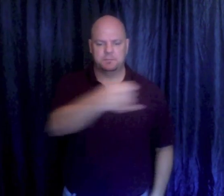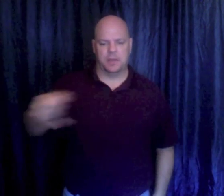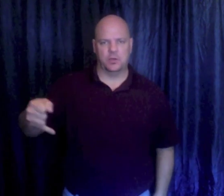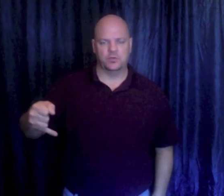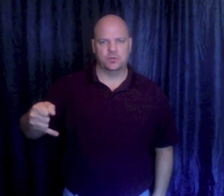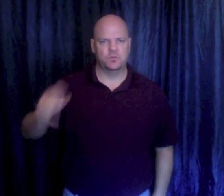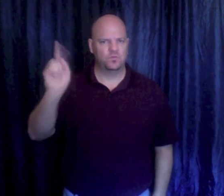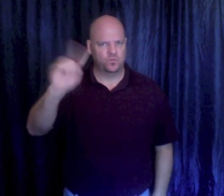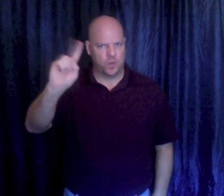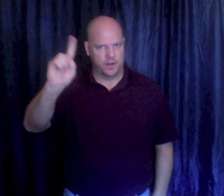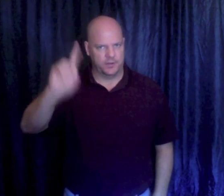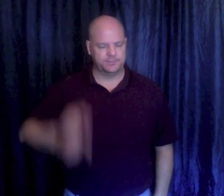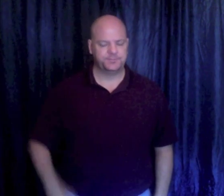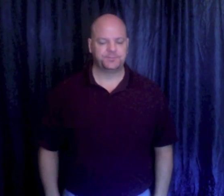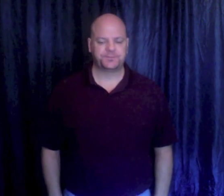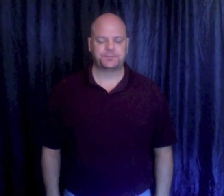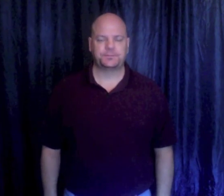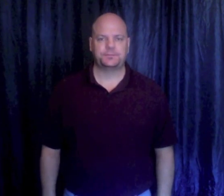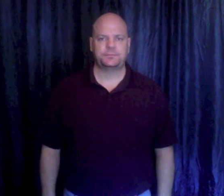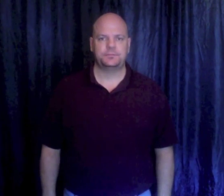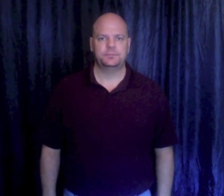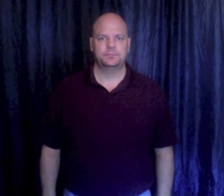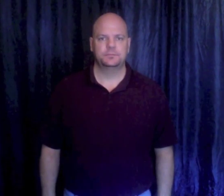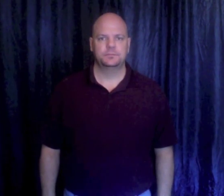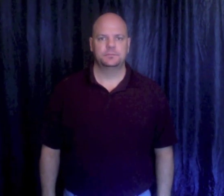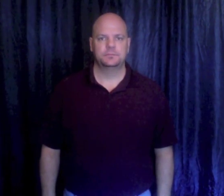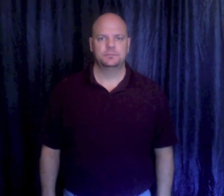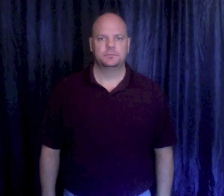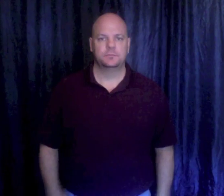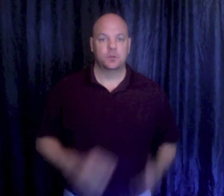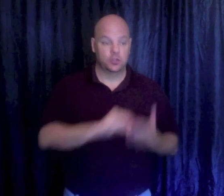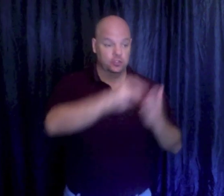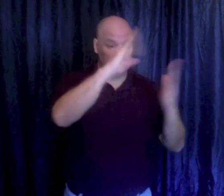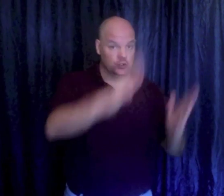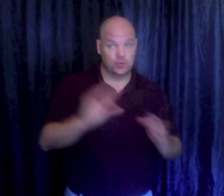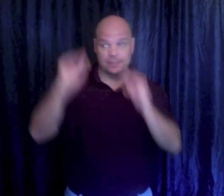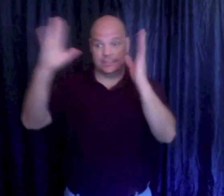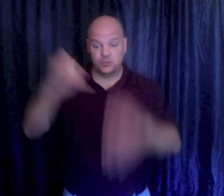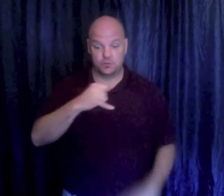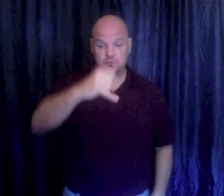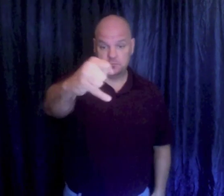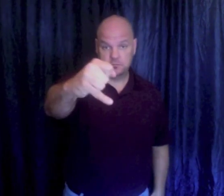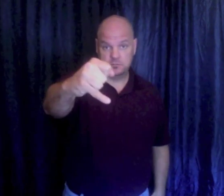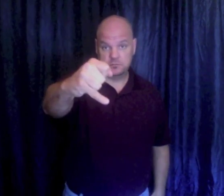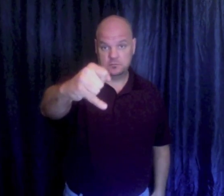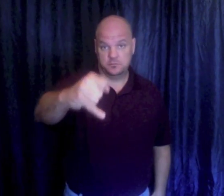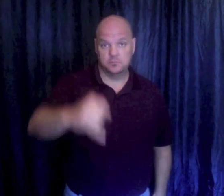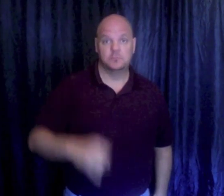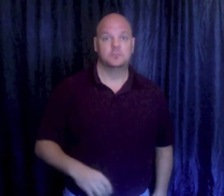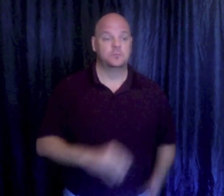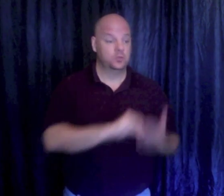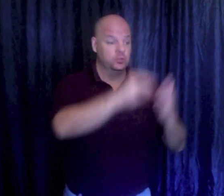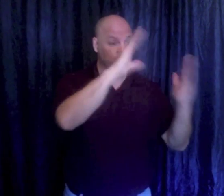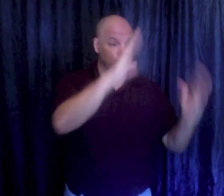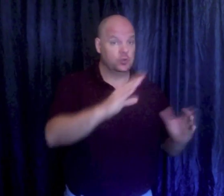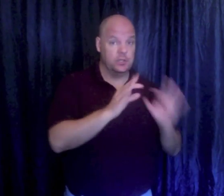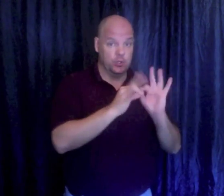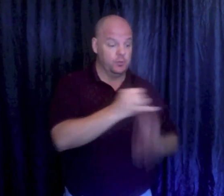lie? Is it between the student and the classroom teacher? Is it between the student and the interpreter? Is